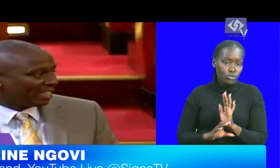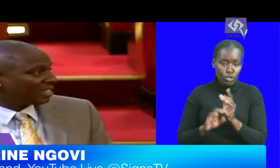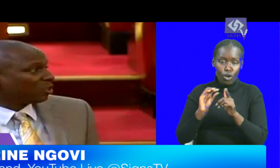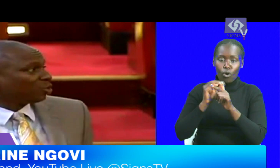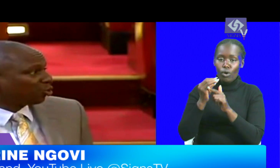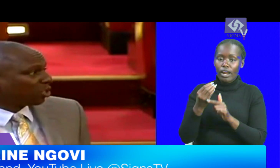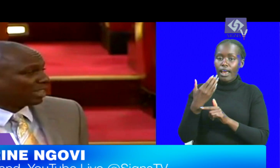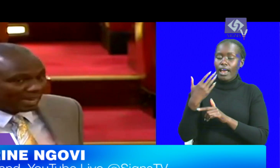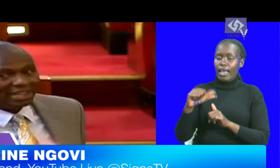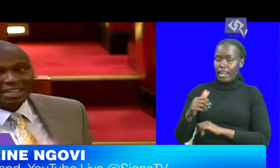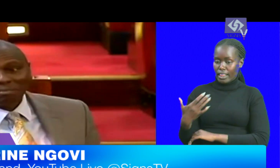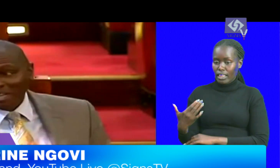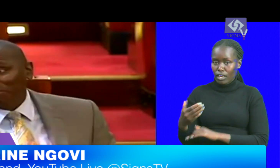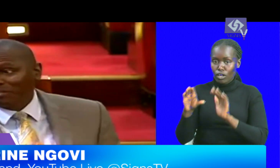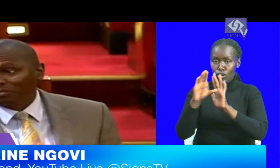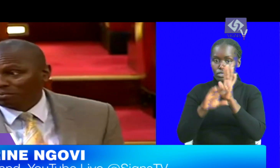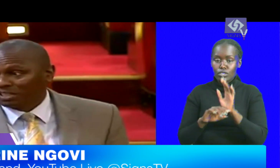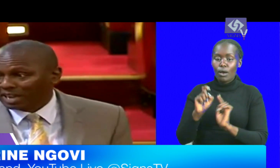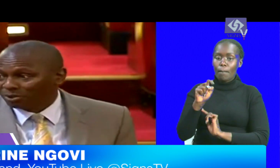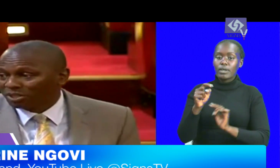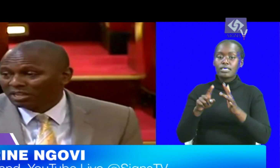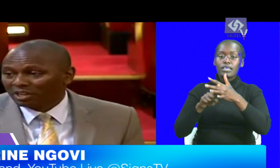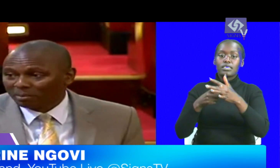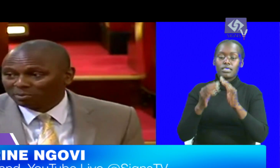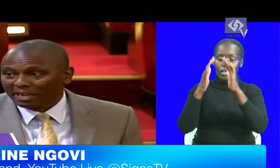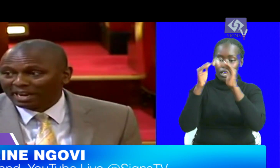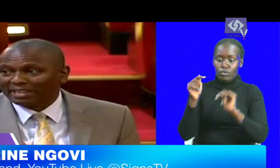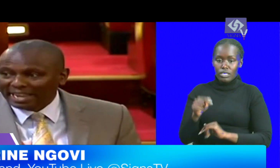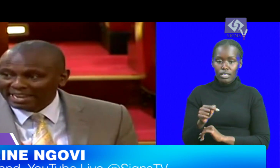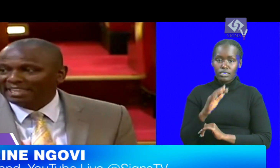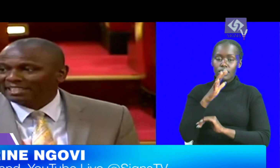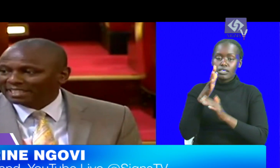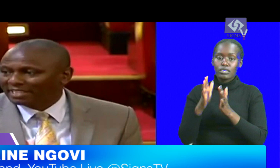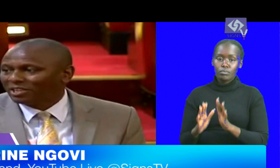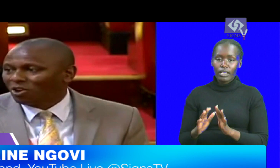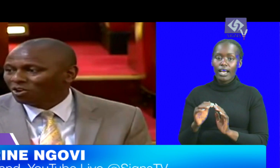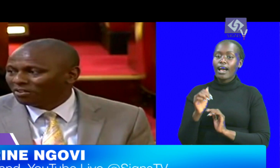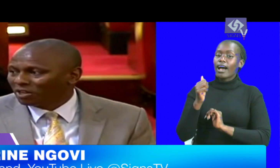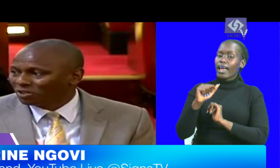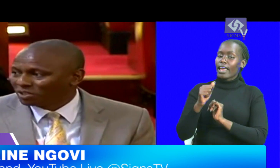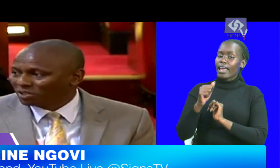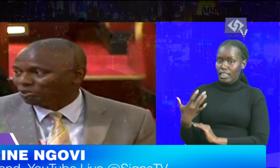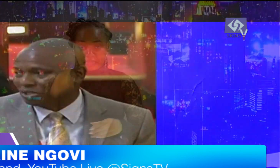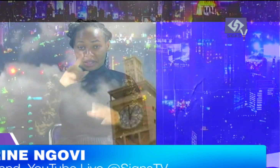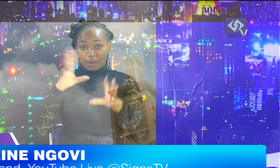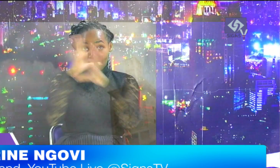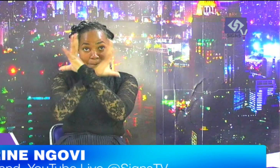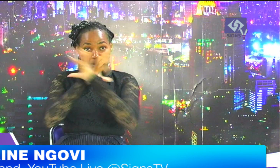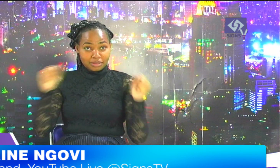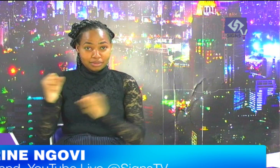on the Constitution, then it must begin from this House. Honorable Speaker, anything touching or even on statutes.